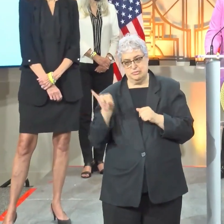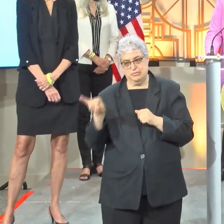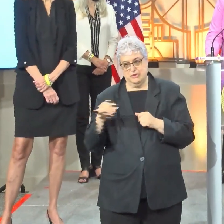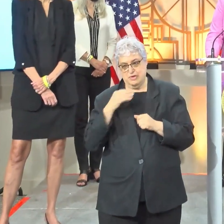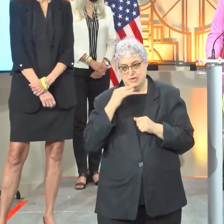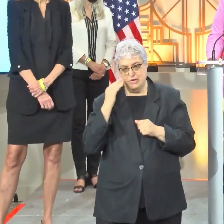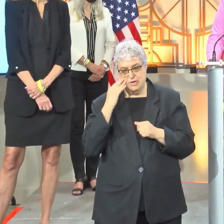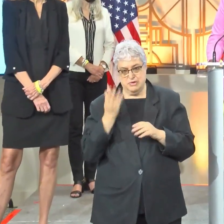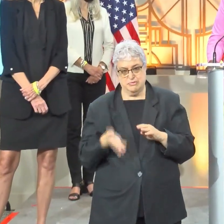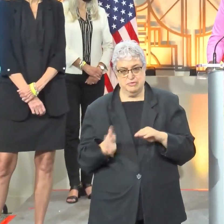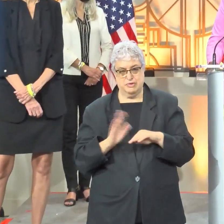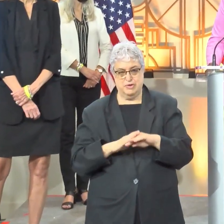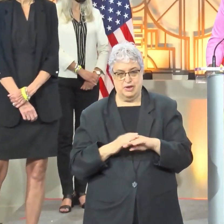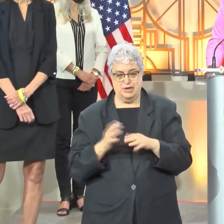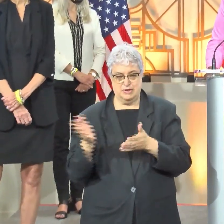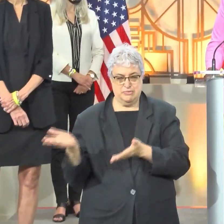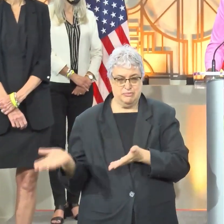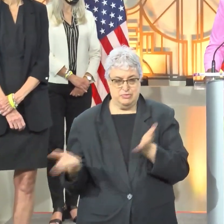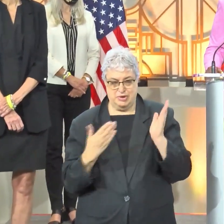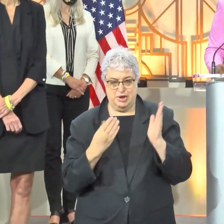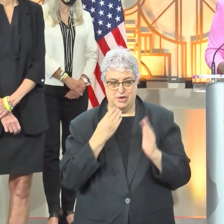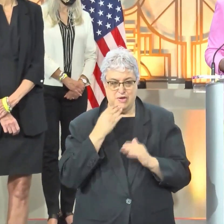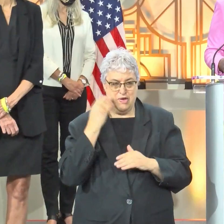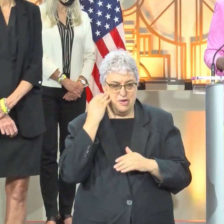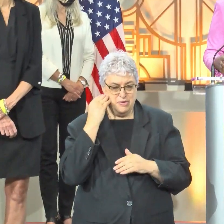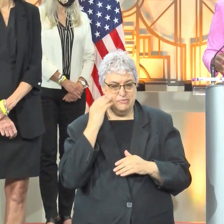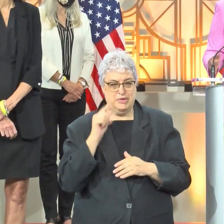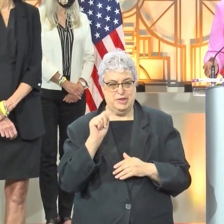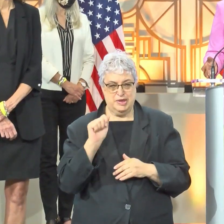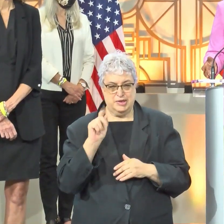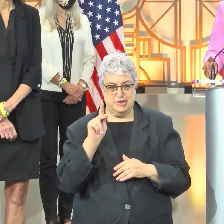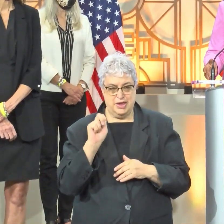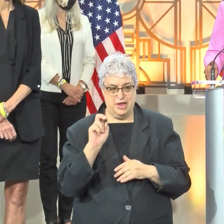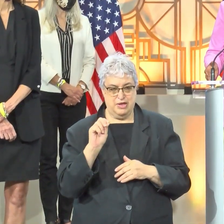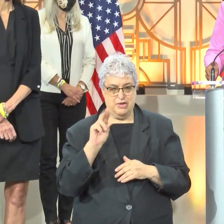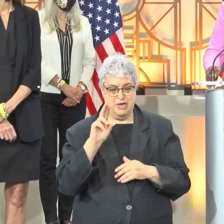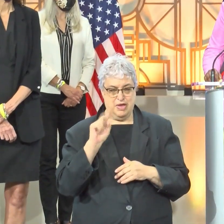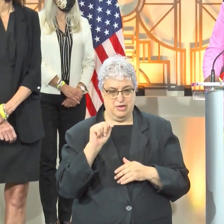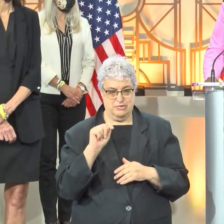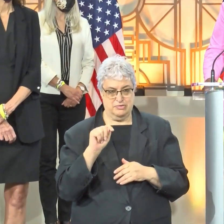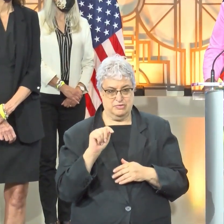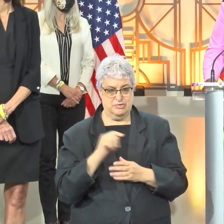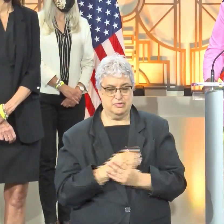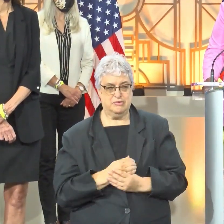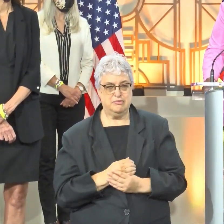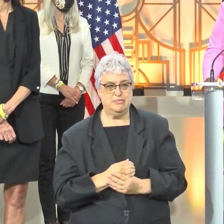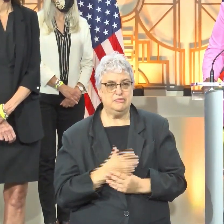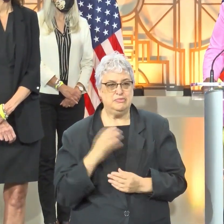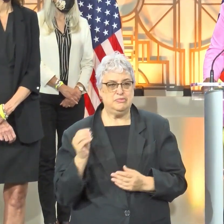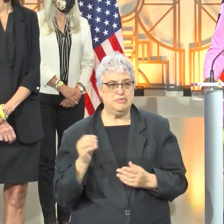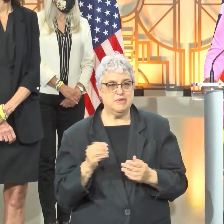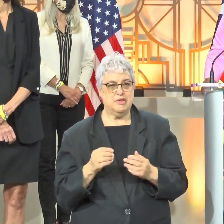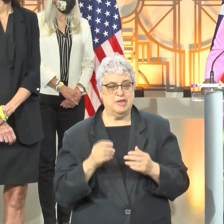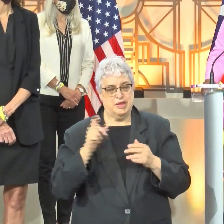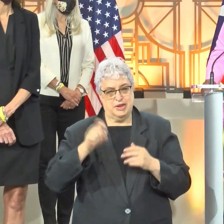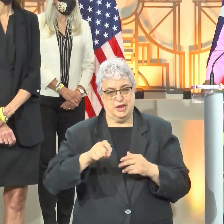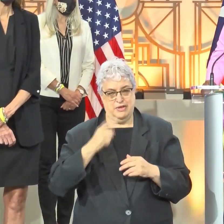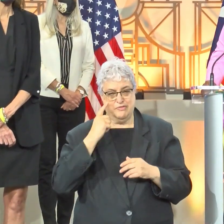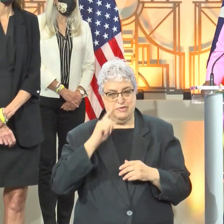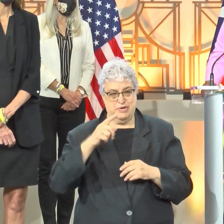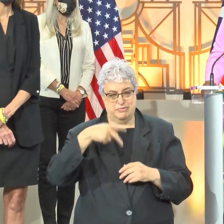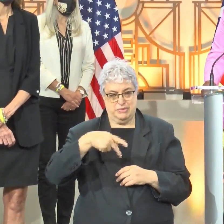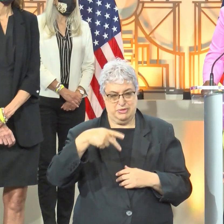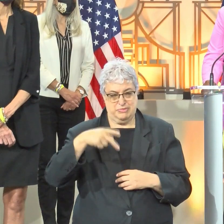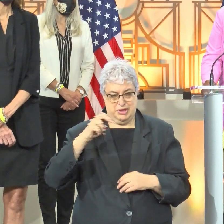time, increased takeout and deliveries. We've all increased our deliveries at home. And the vast need for